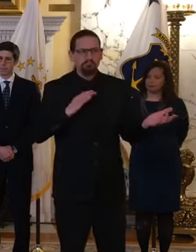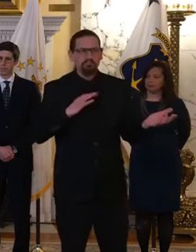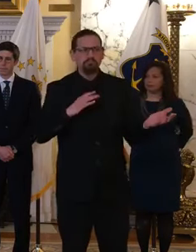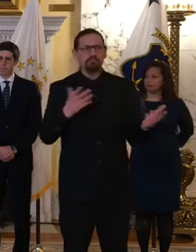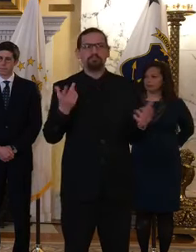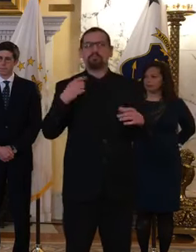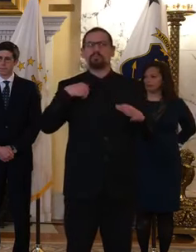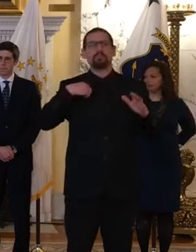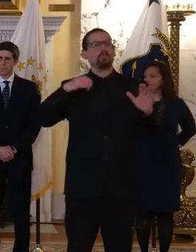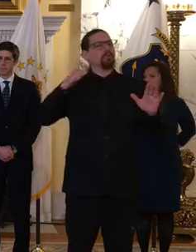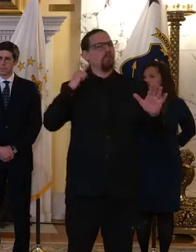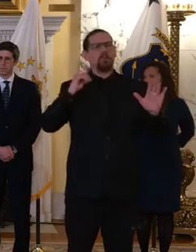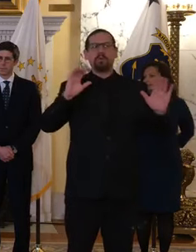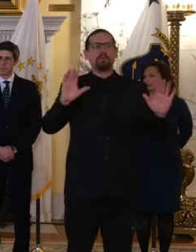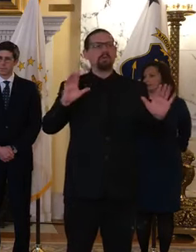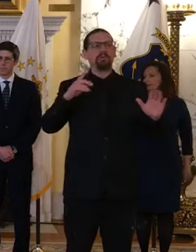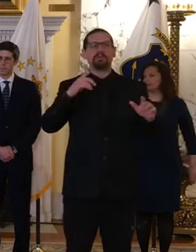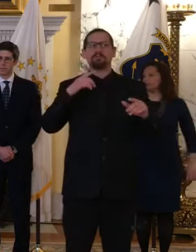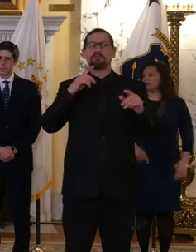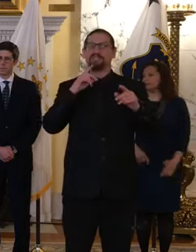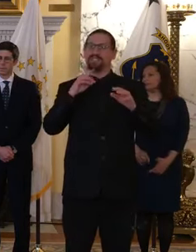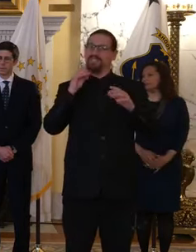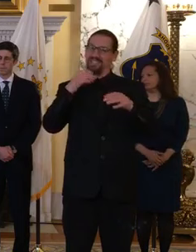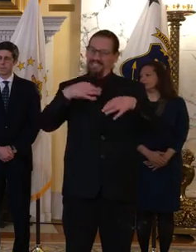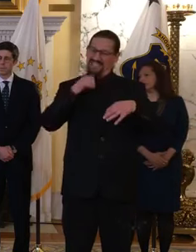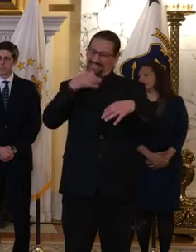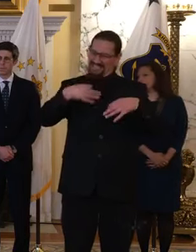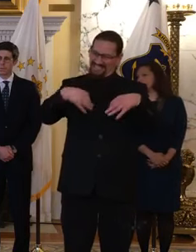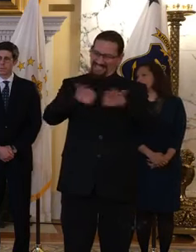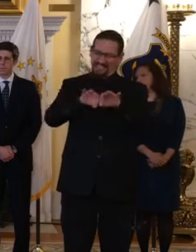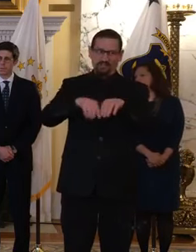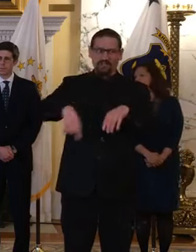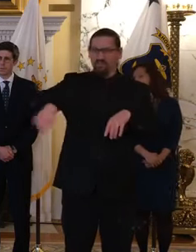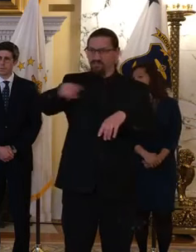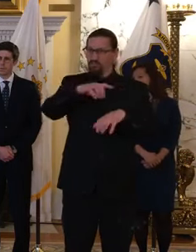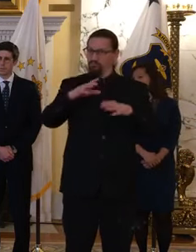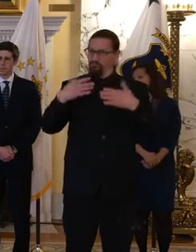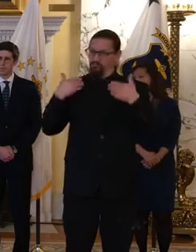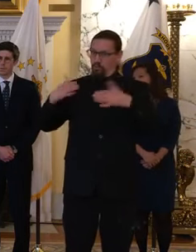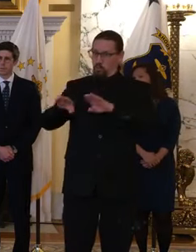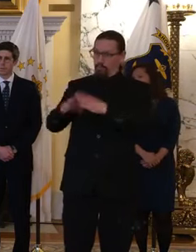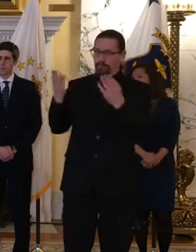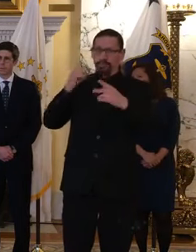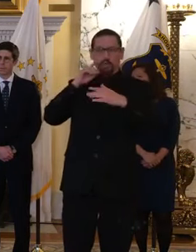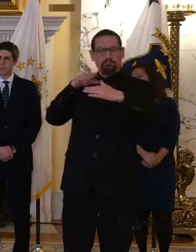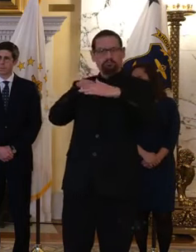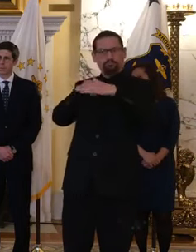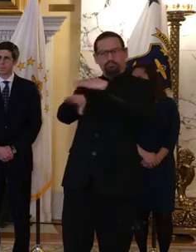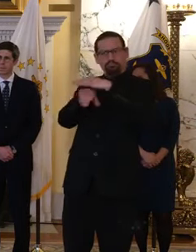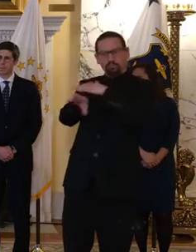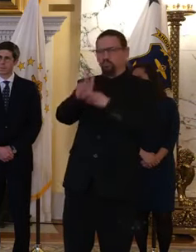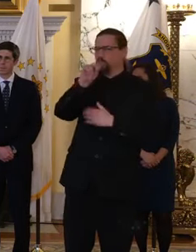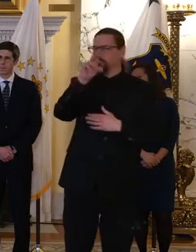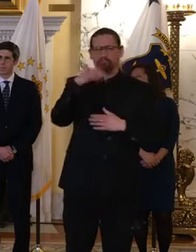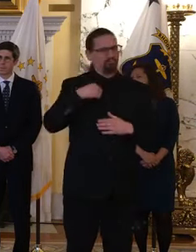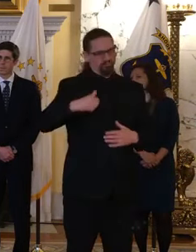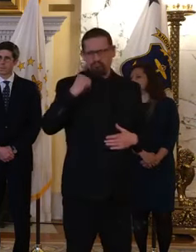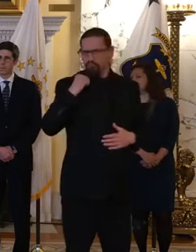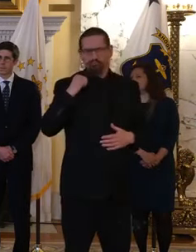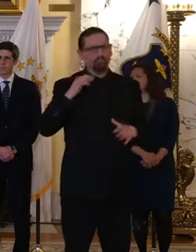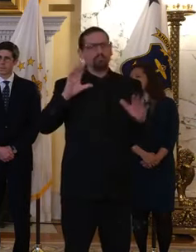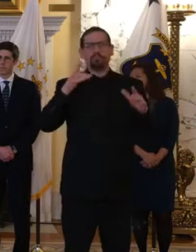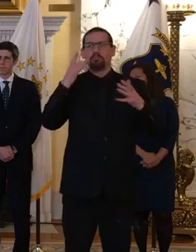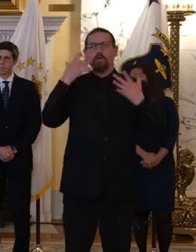allow these non-essential retailers to open their doors because we just saw too many people coming in and congregating. And as you